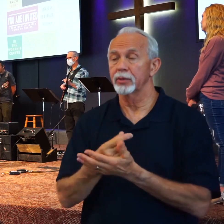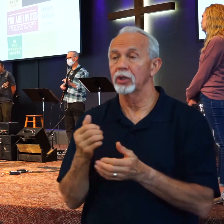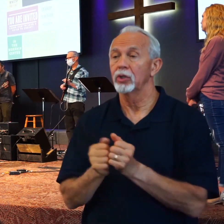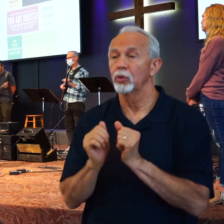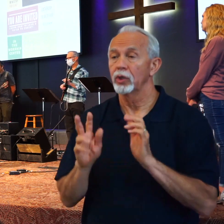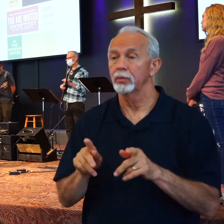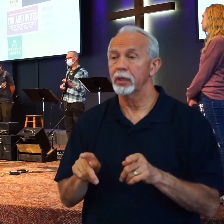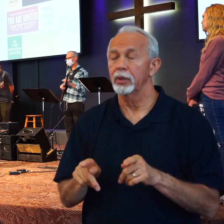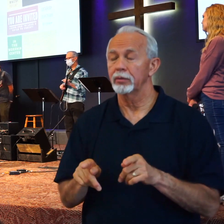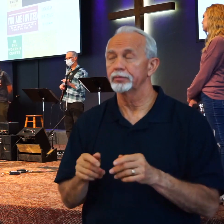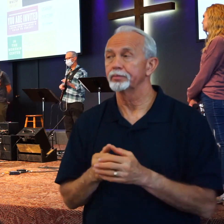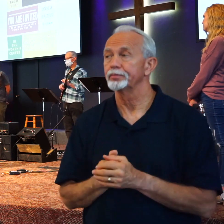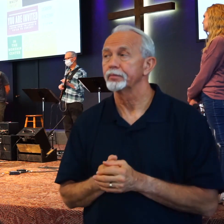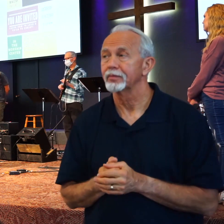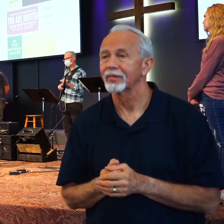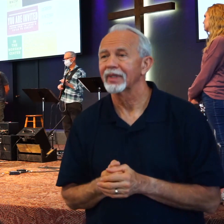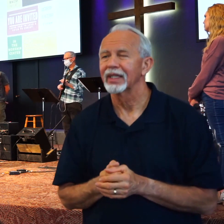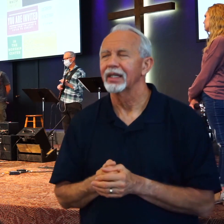come.